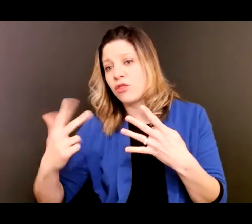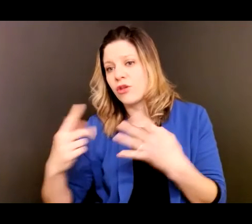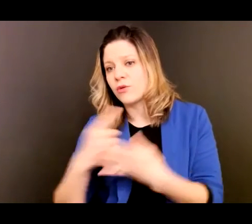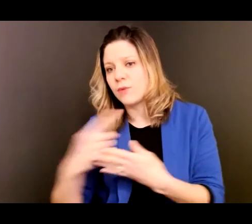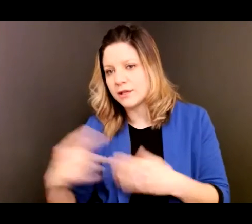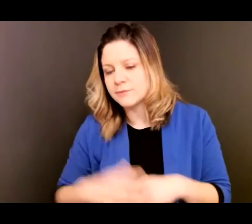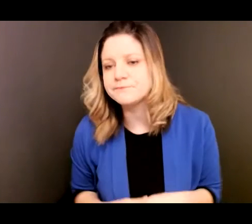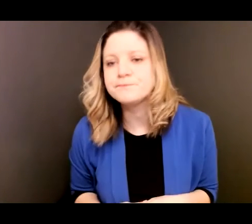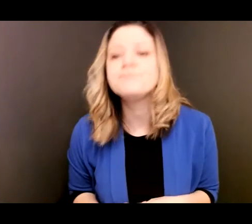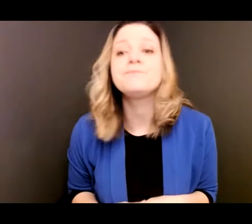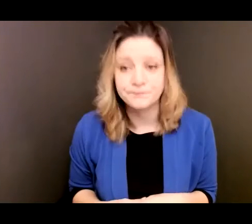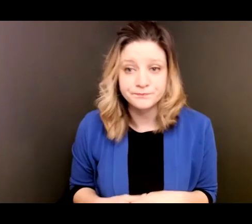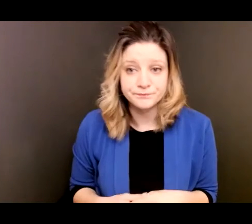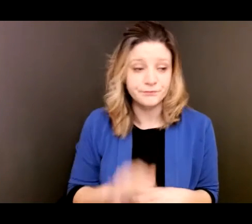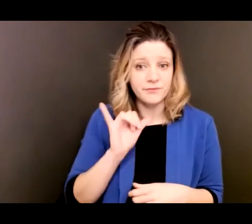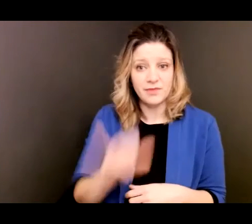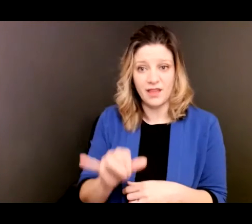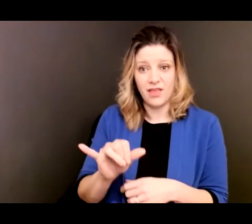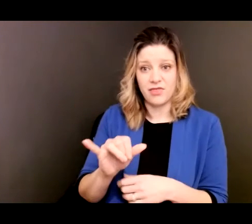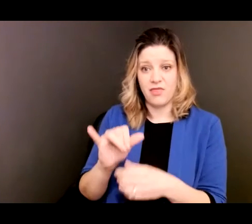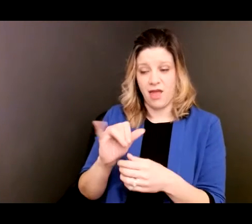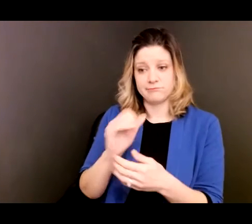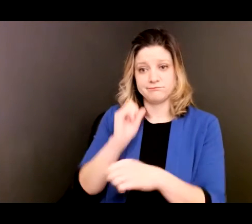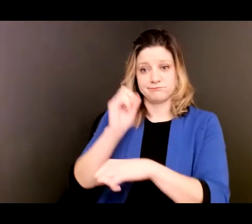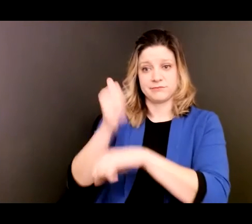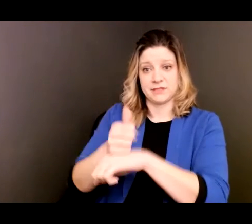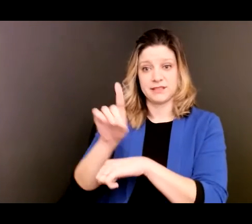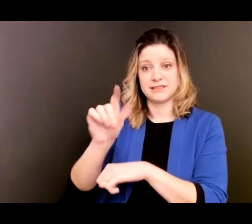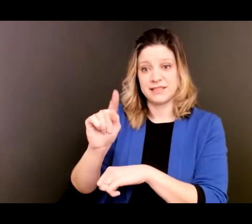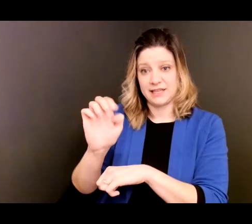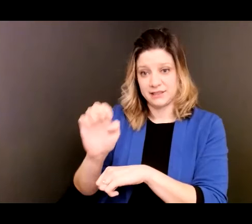Once a date is set, we will communicate this to all of you.